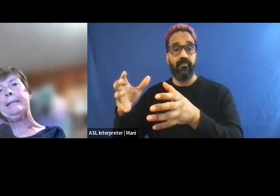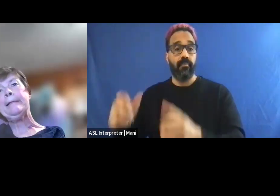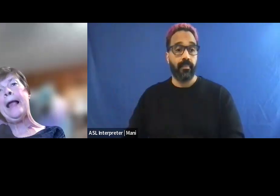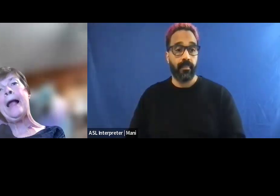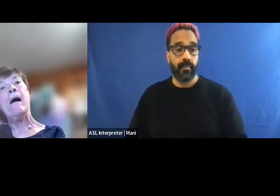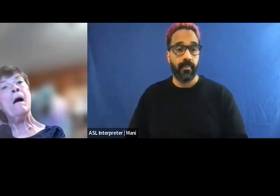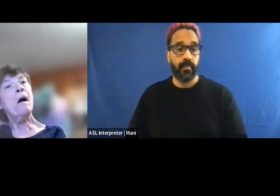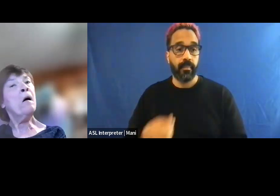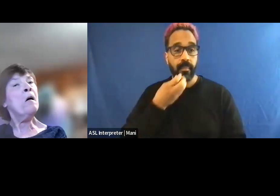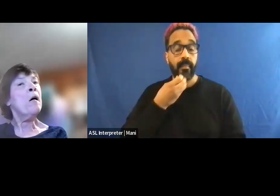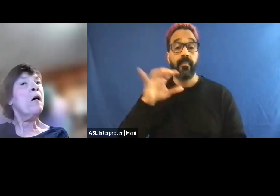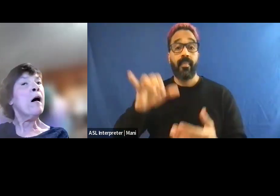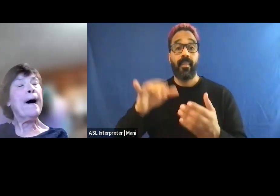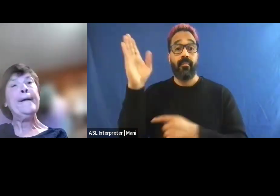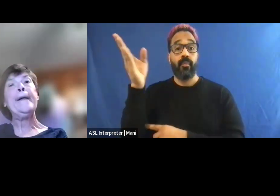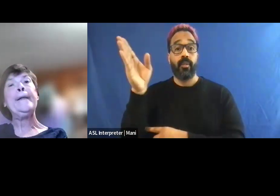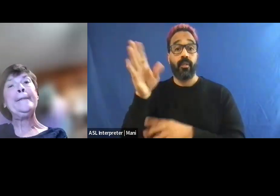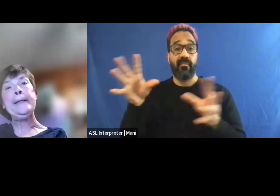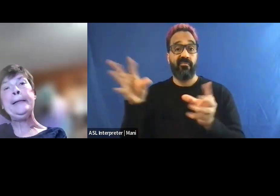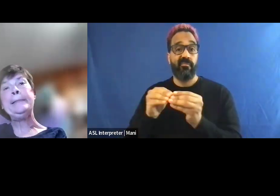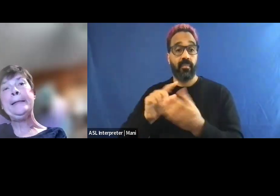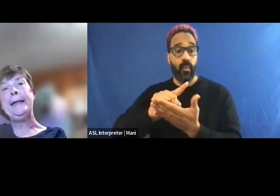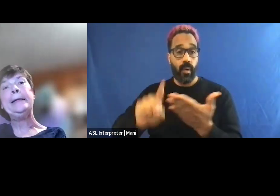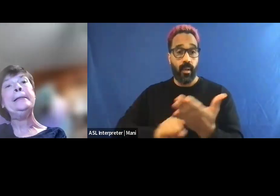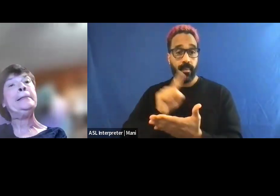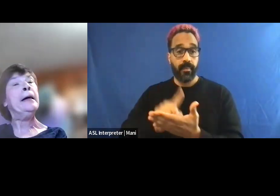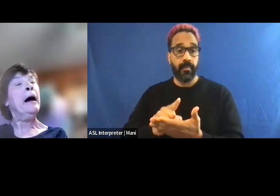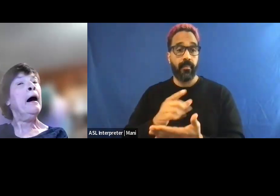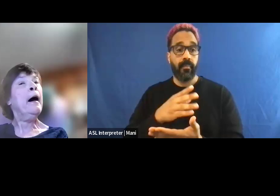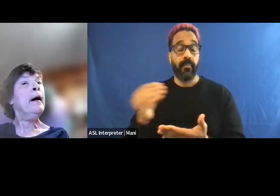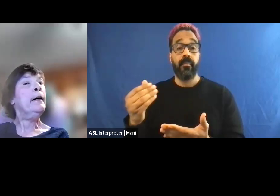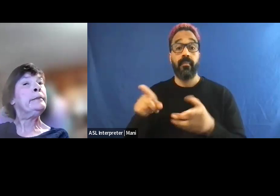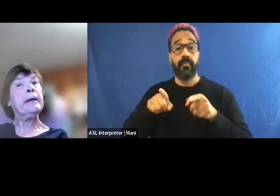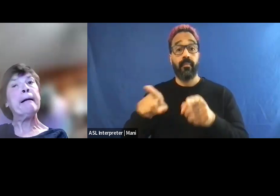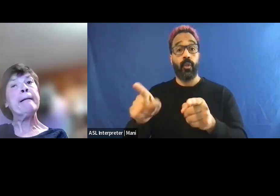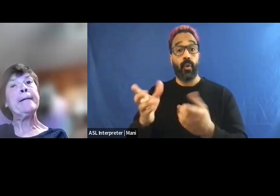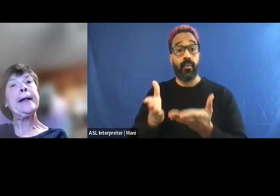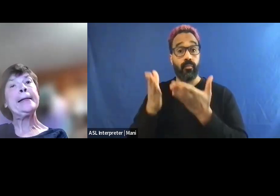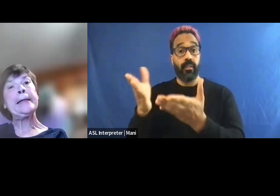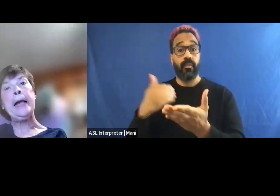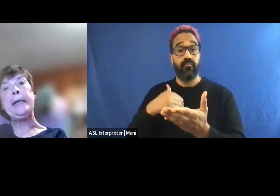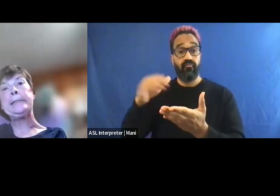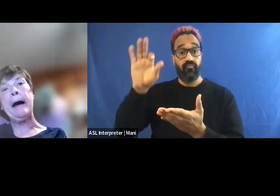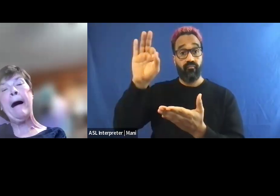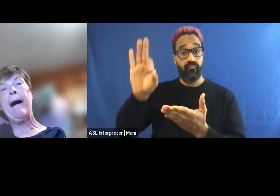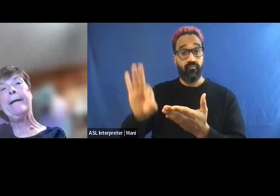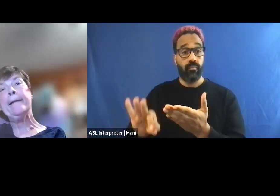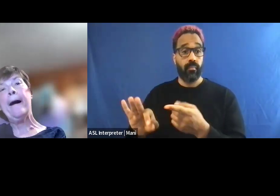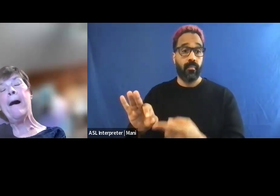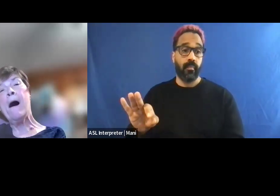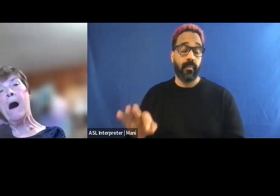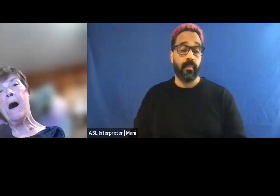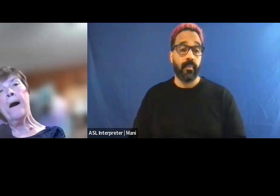we do that every few years so we catch